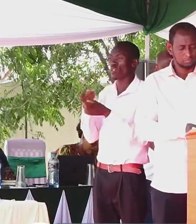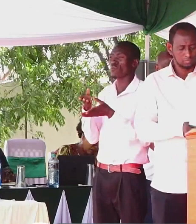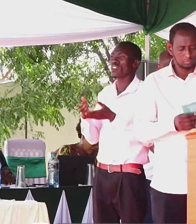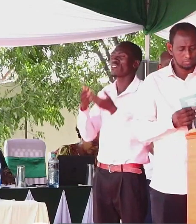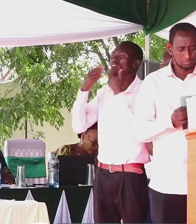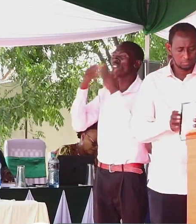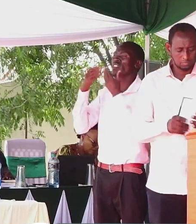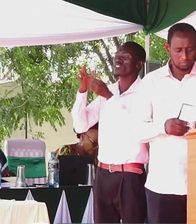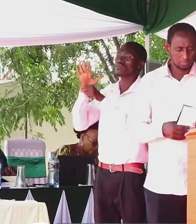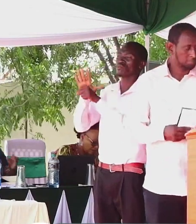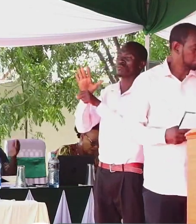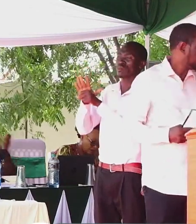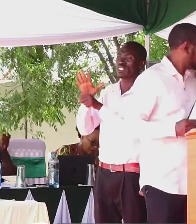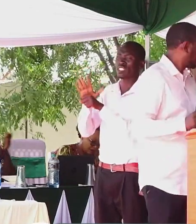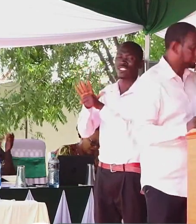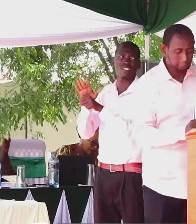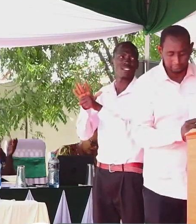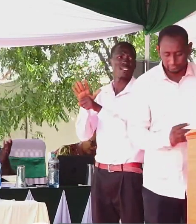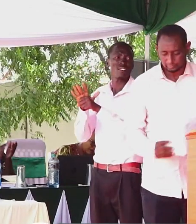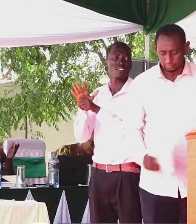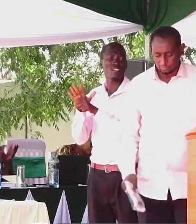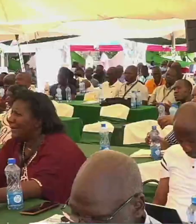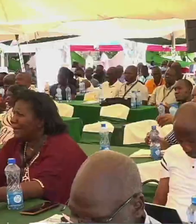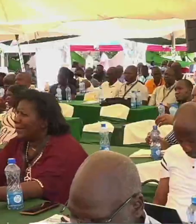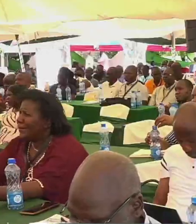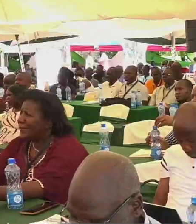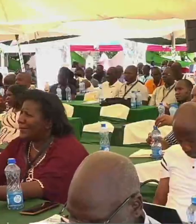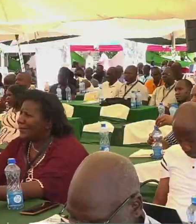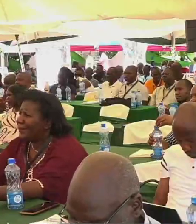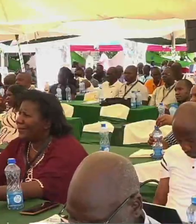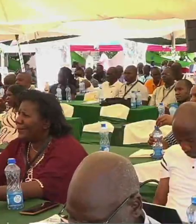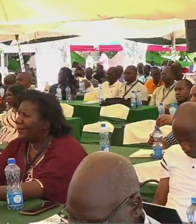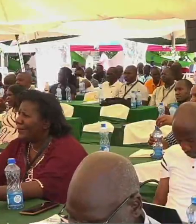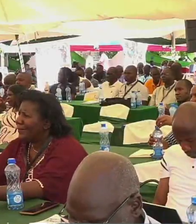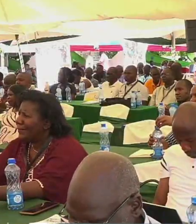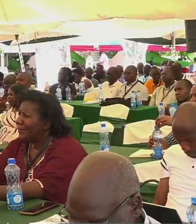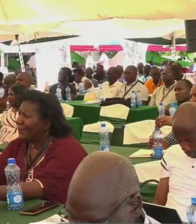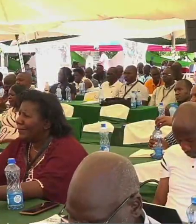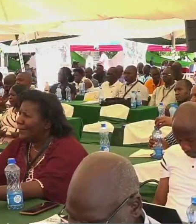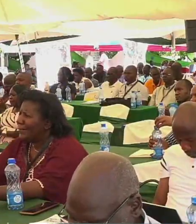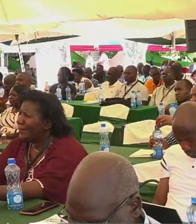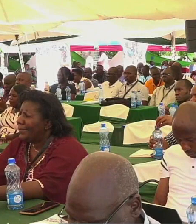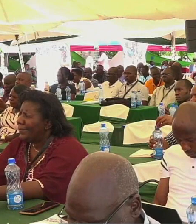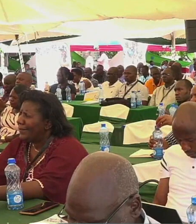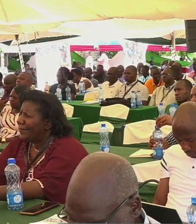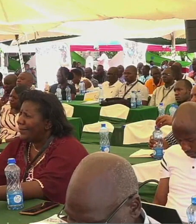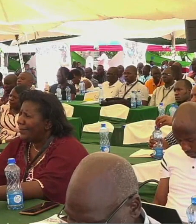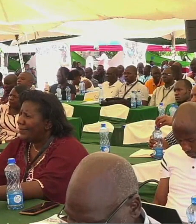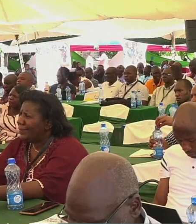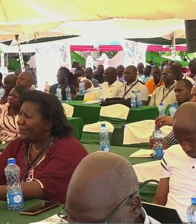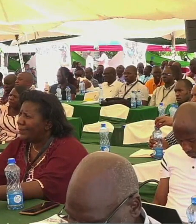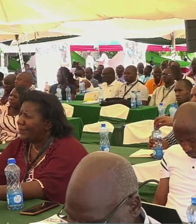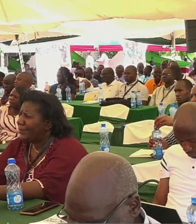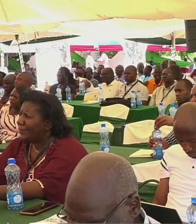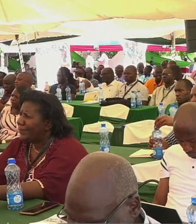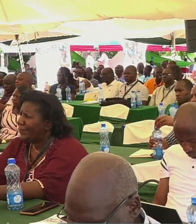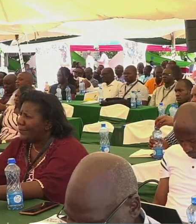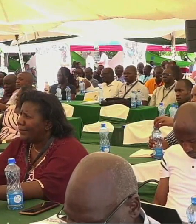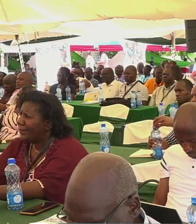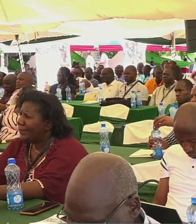so much. Thank you, Madam Waziri. It's good to be able to share your story.